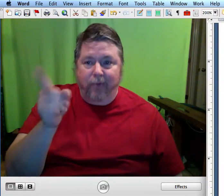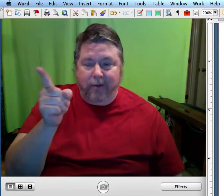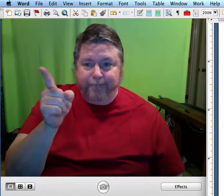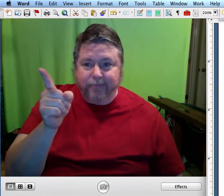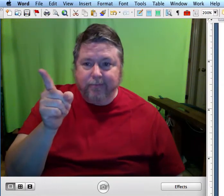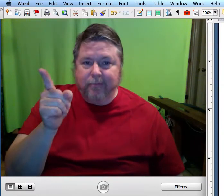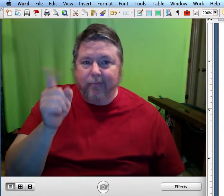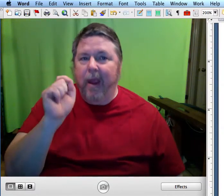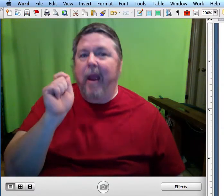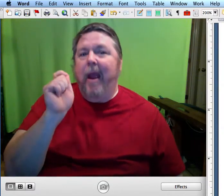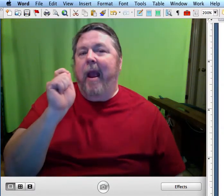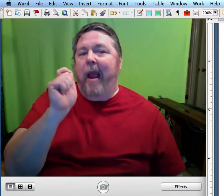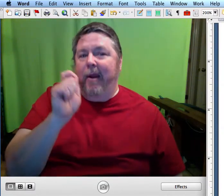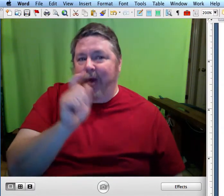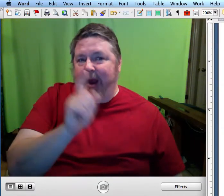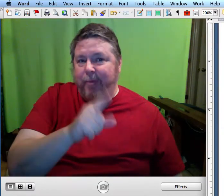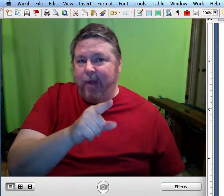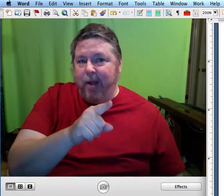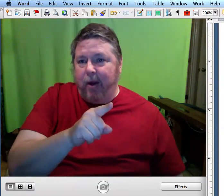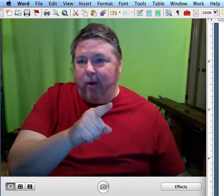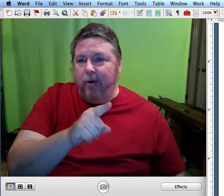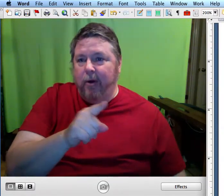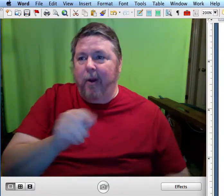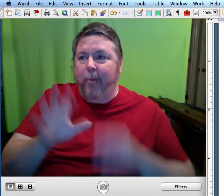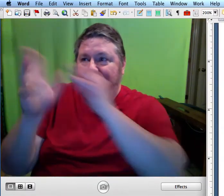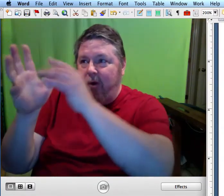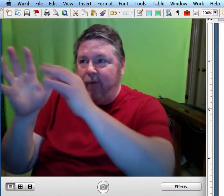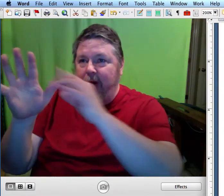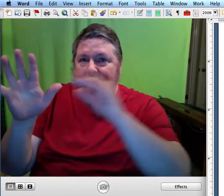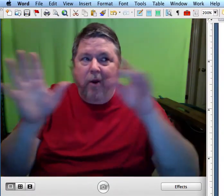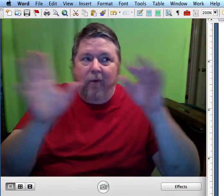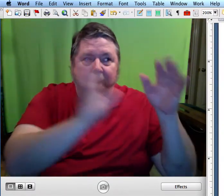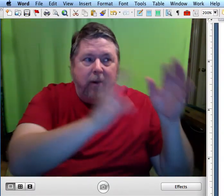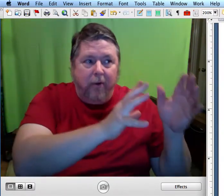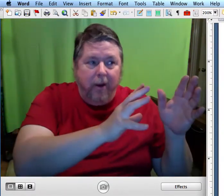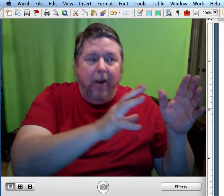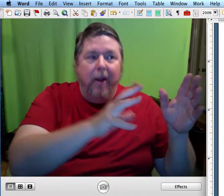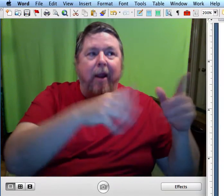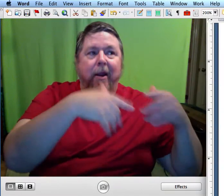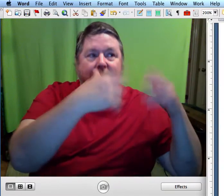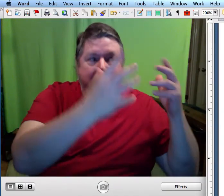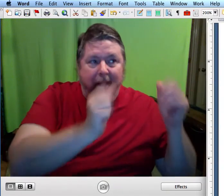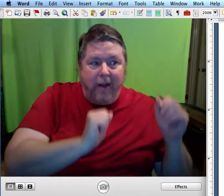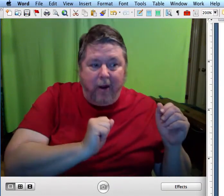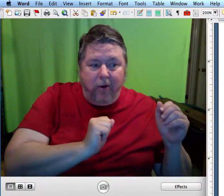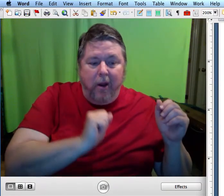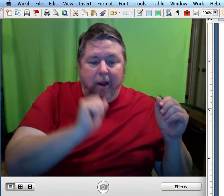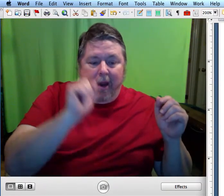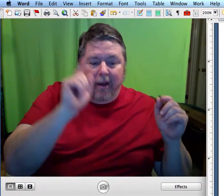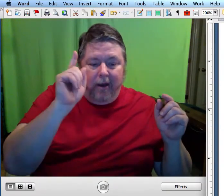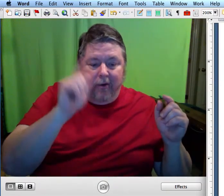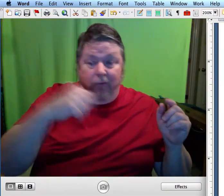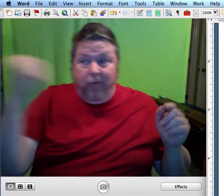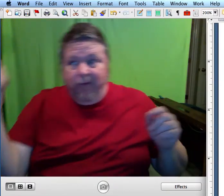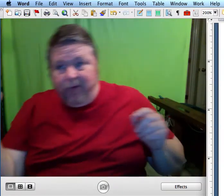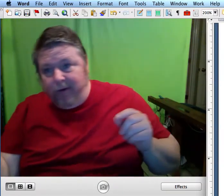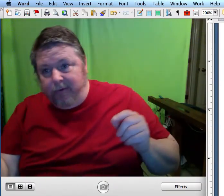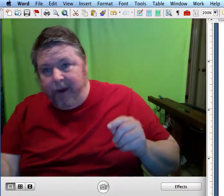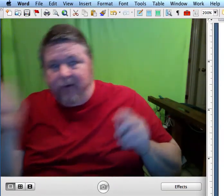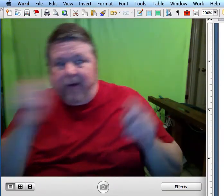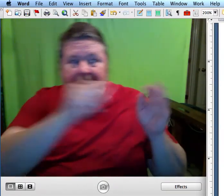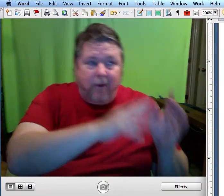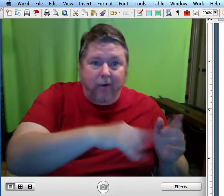with. And when I'm done there, right, I'm going to start over here and get over here, and then when I'm done there, I need to revisit